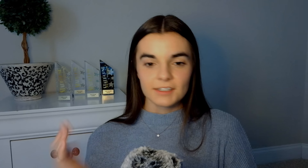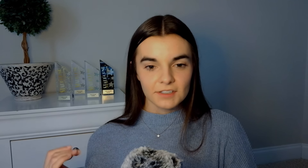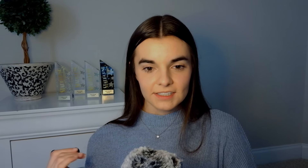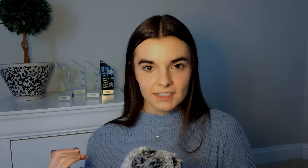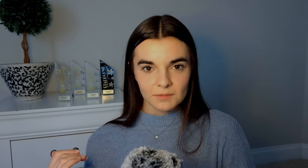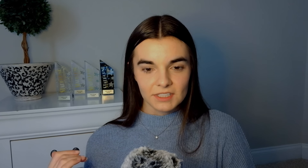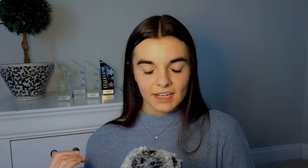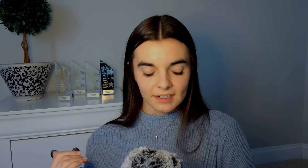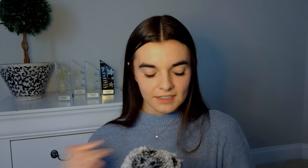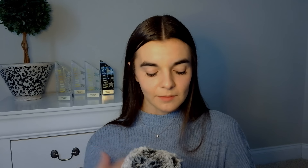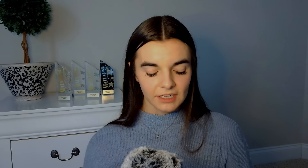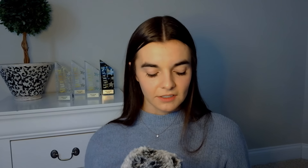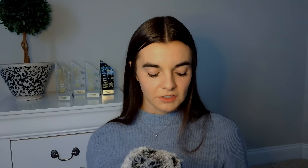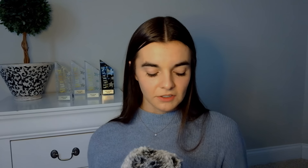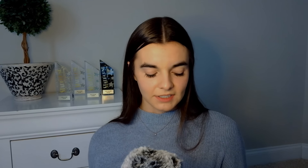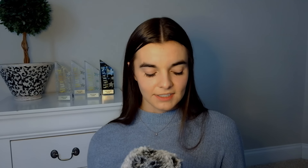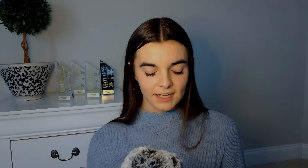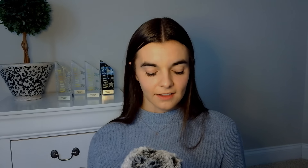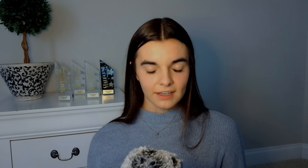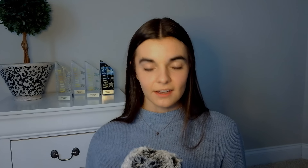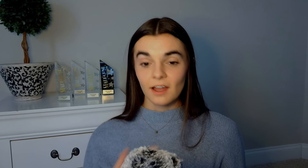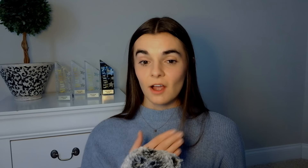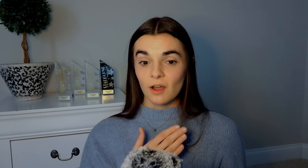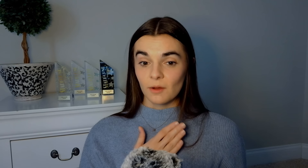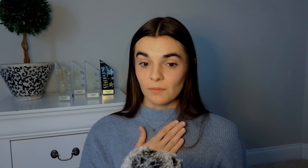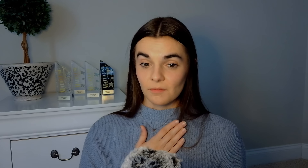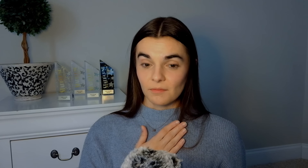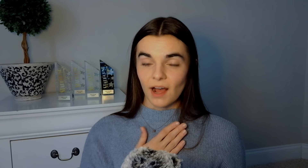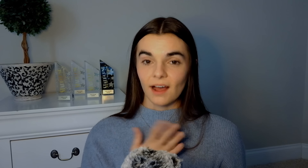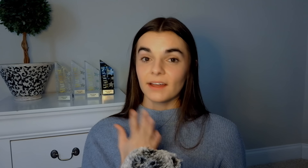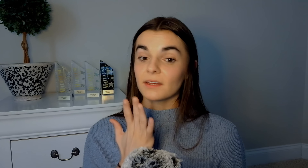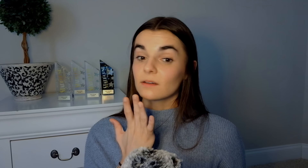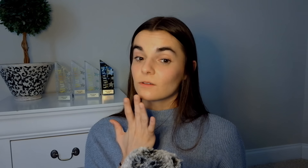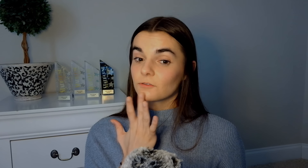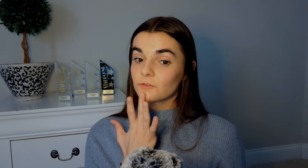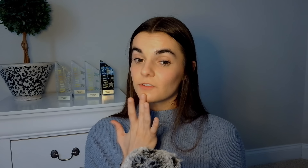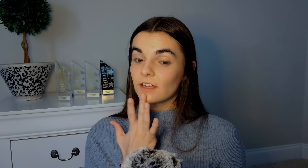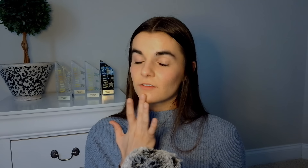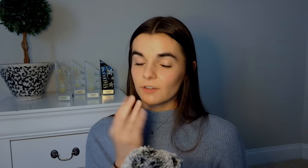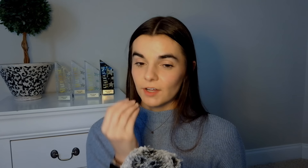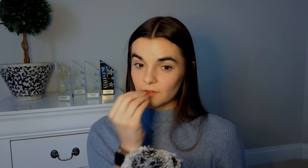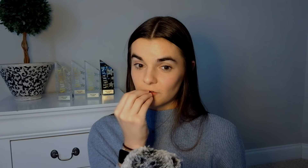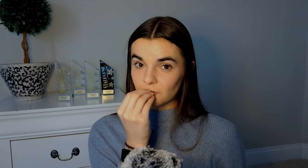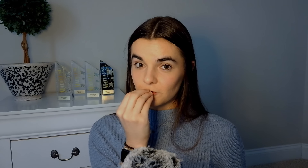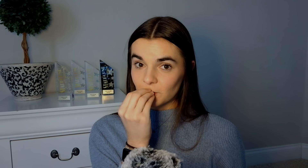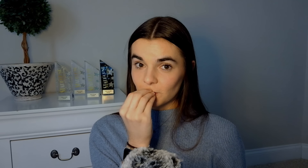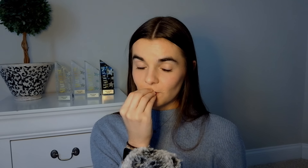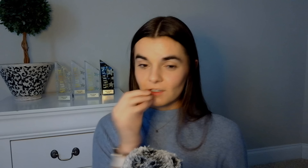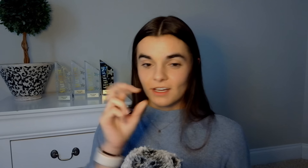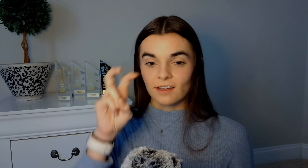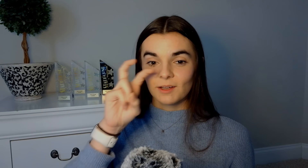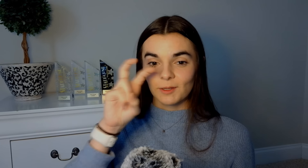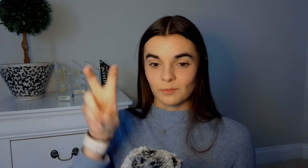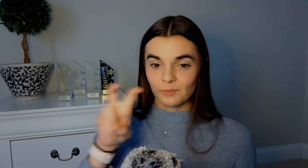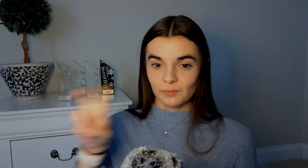this comes in handy because you can say like, my favorite food,